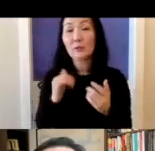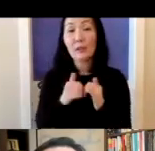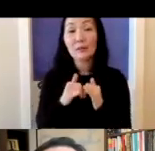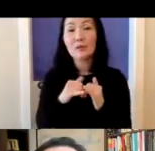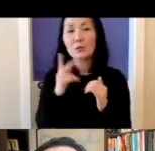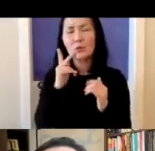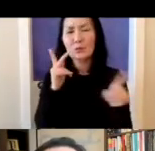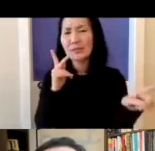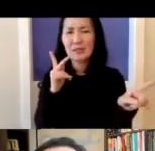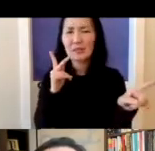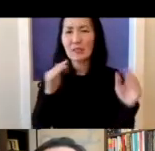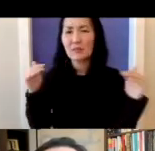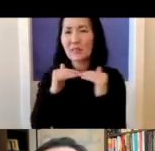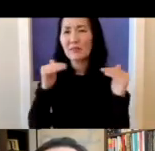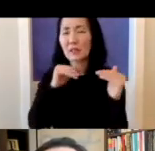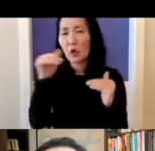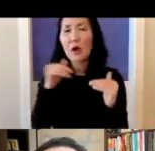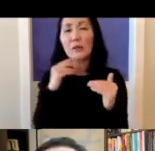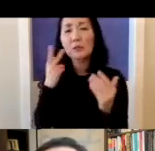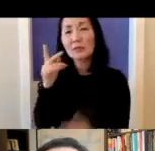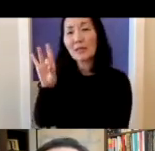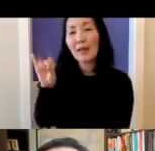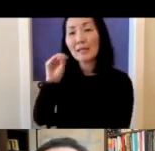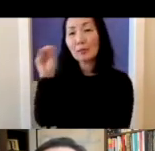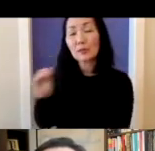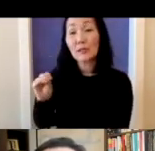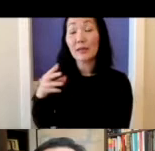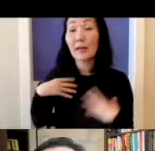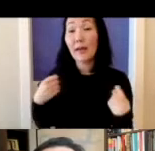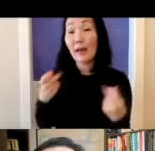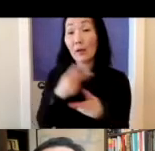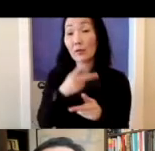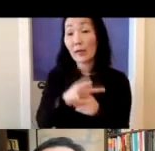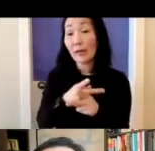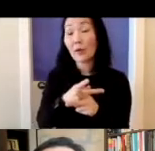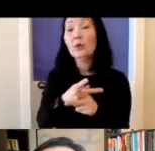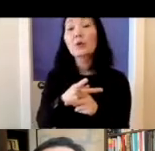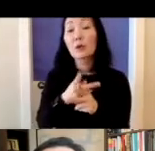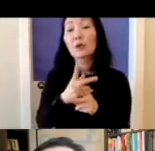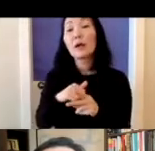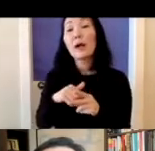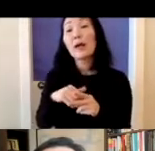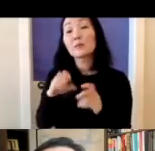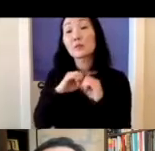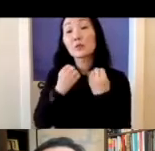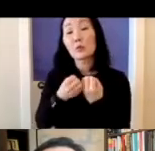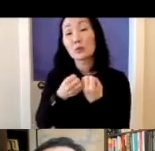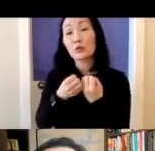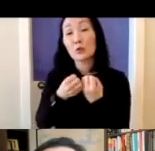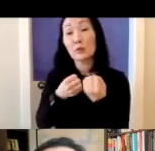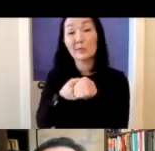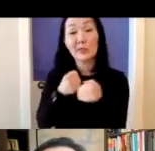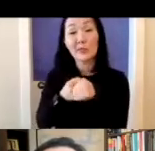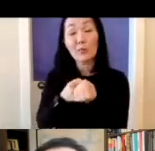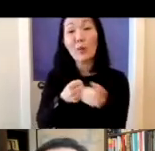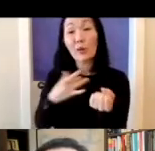We find that almost 80% of healthcare and social assistance jobs in metropolitan Vancouver are occupied by